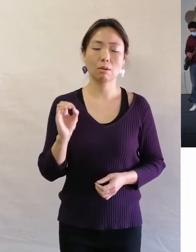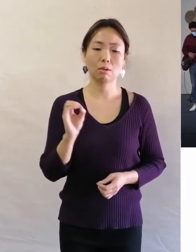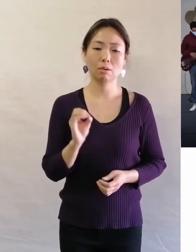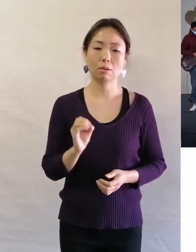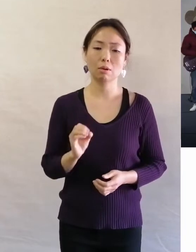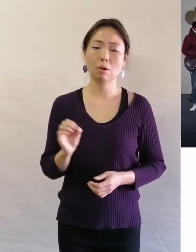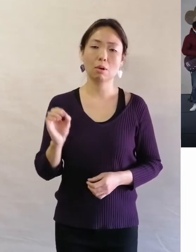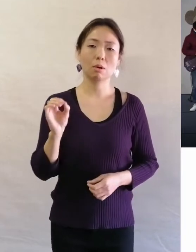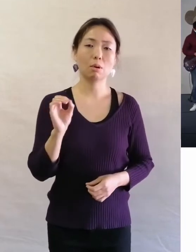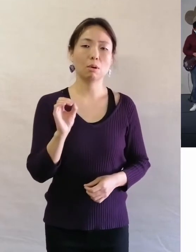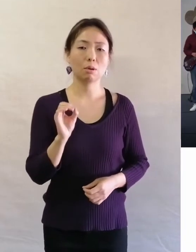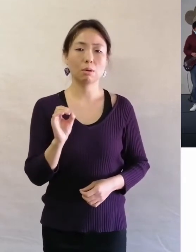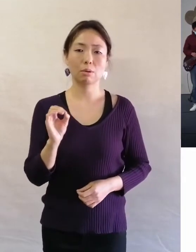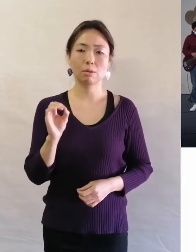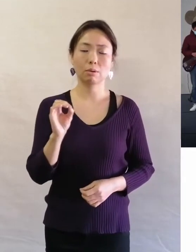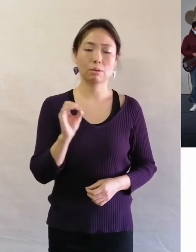Oh,